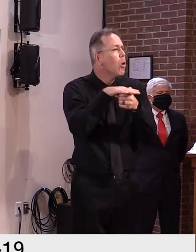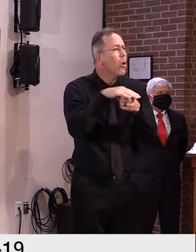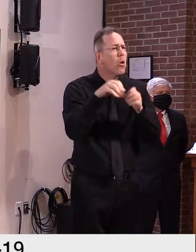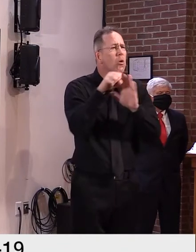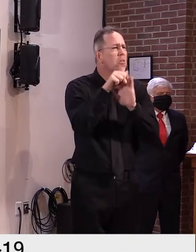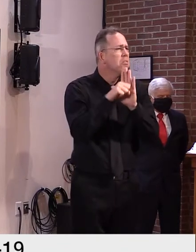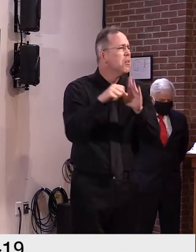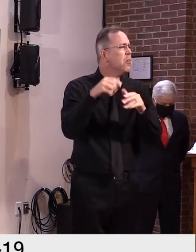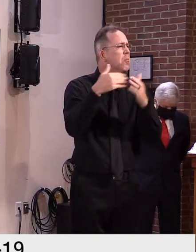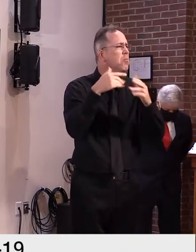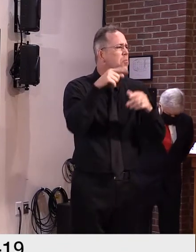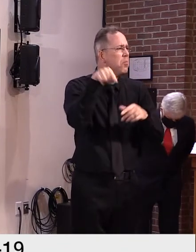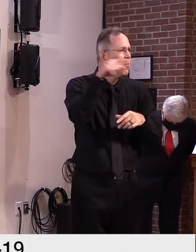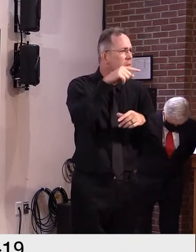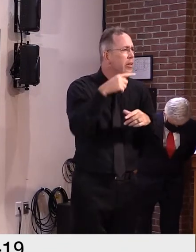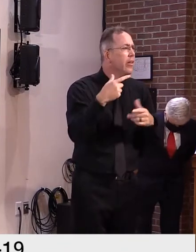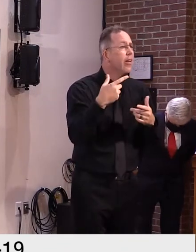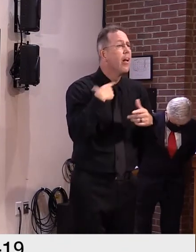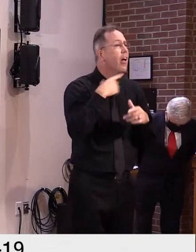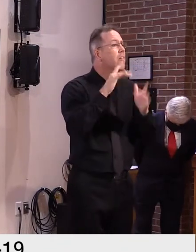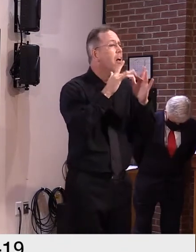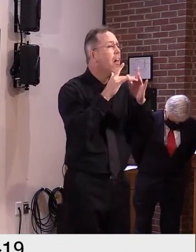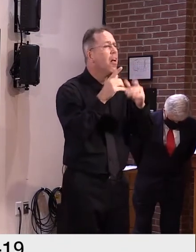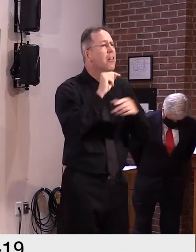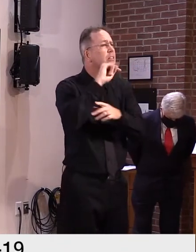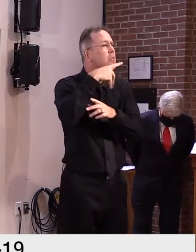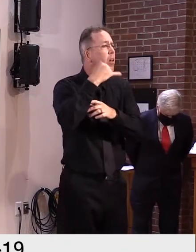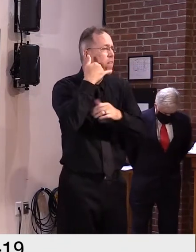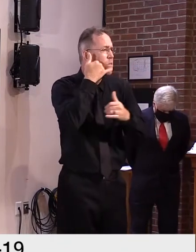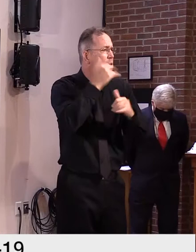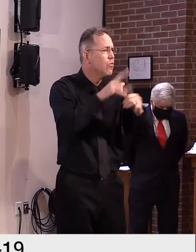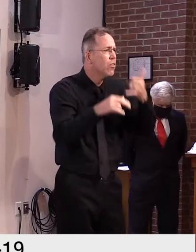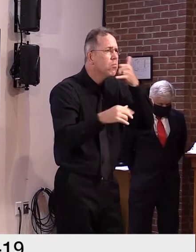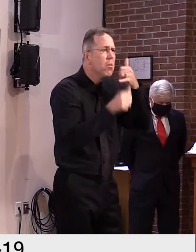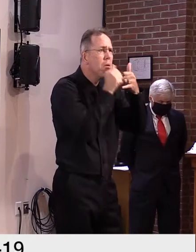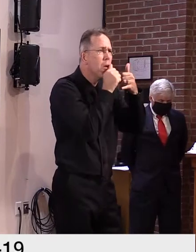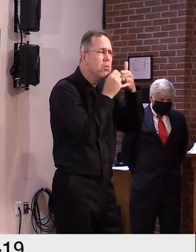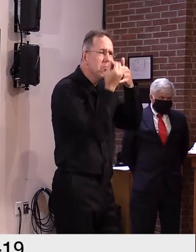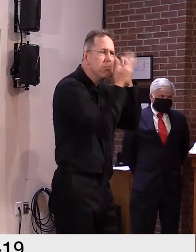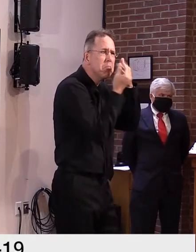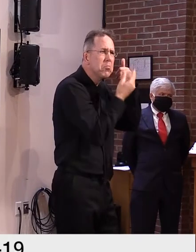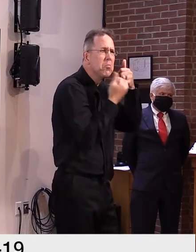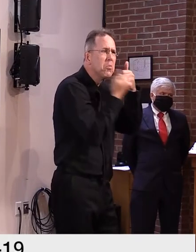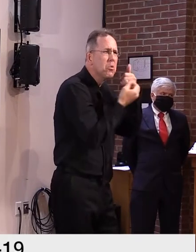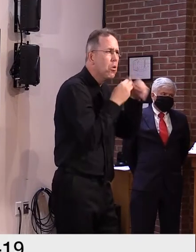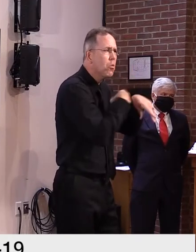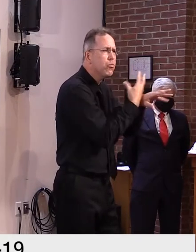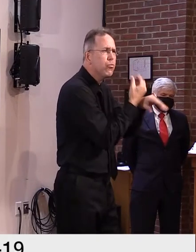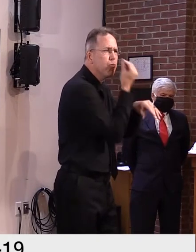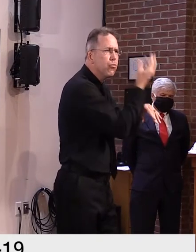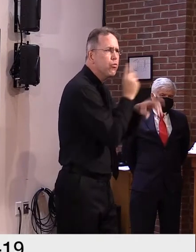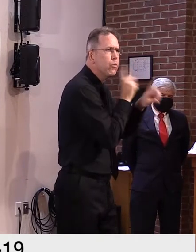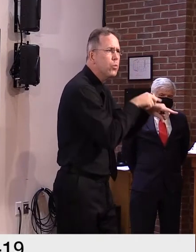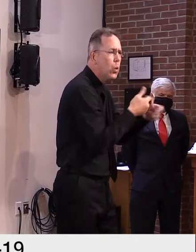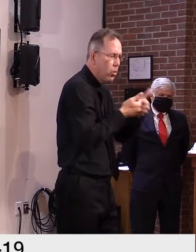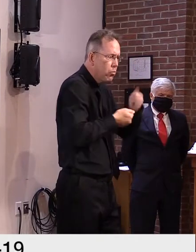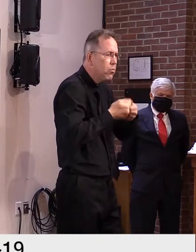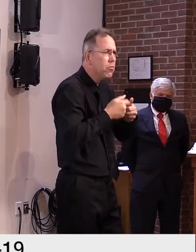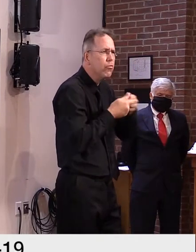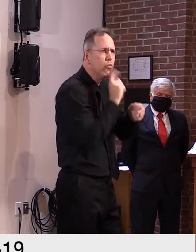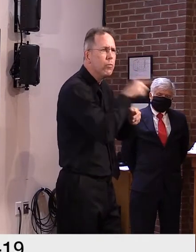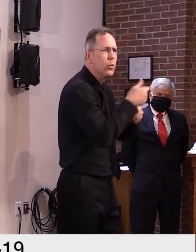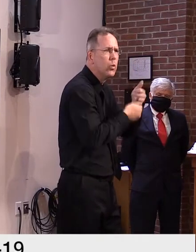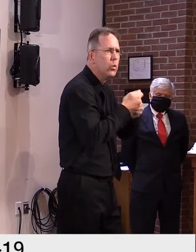lines available. But the easiest call is just to call whichever law enforcement agency covers your area to report